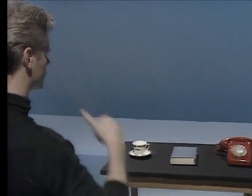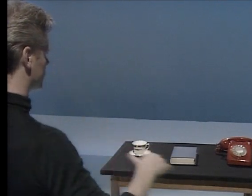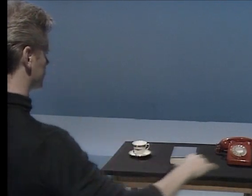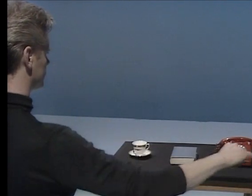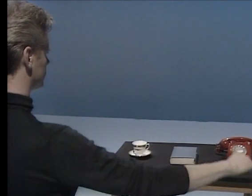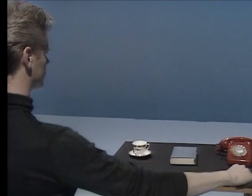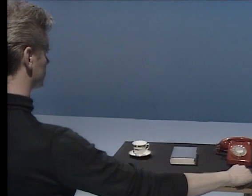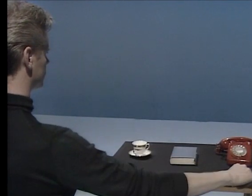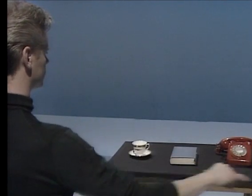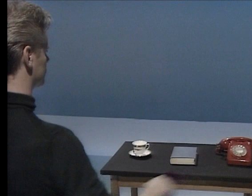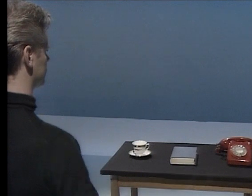telephone.